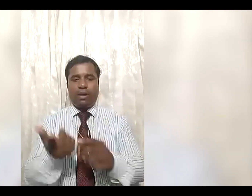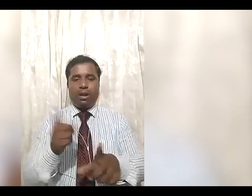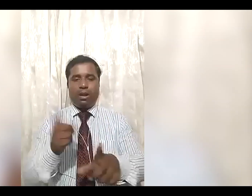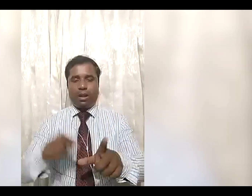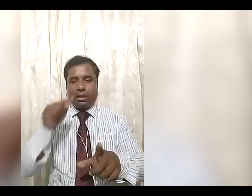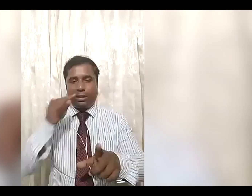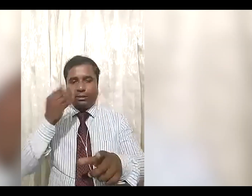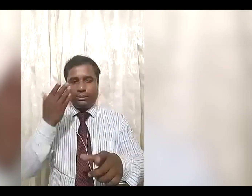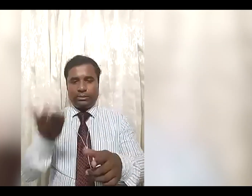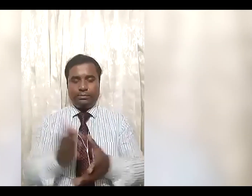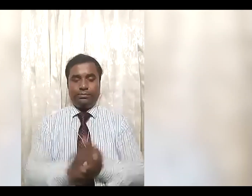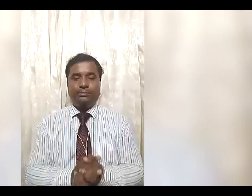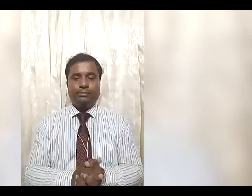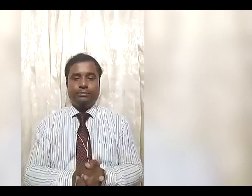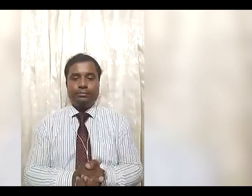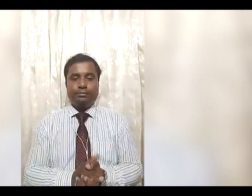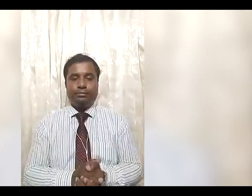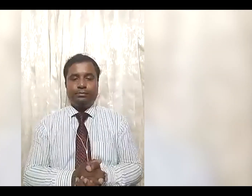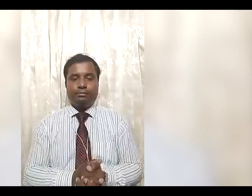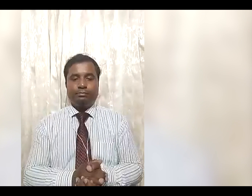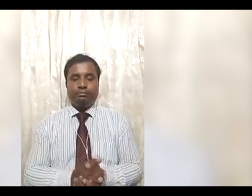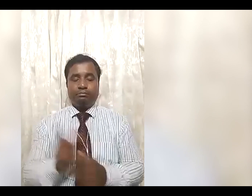us about your experience